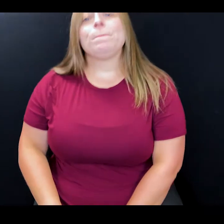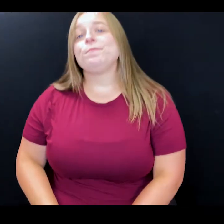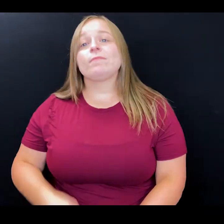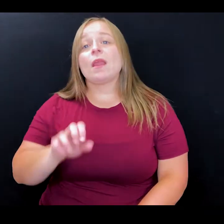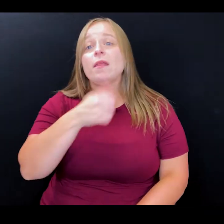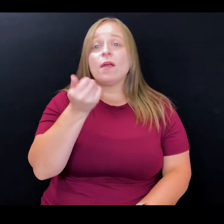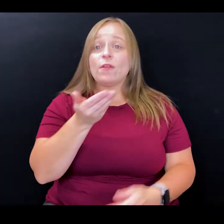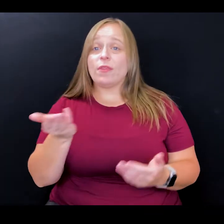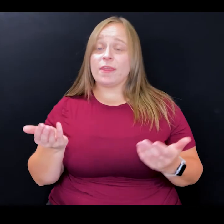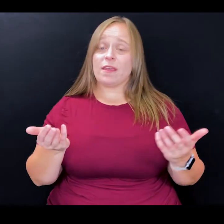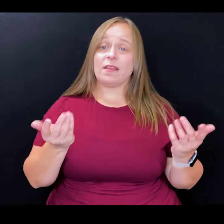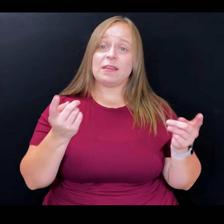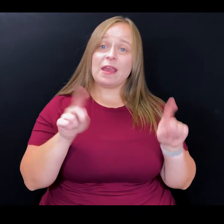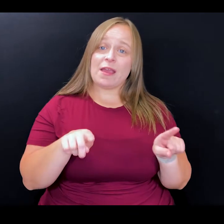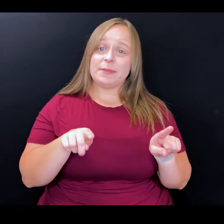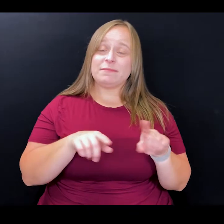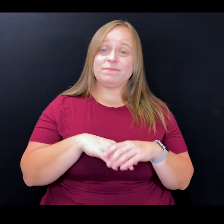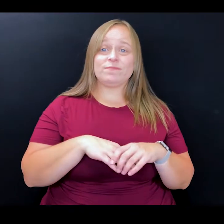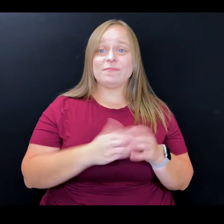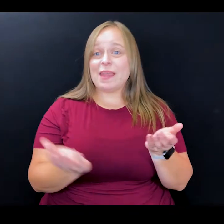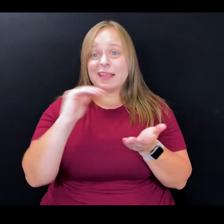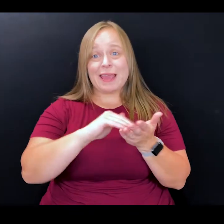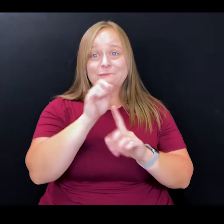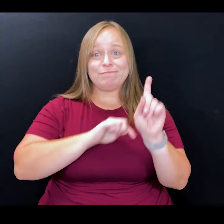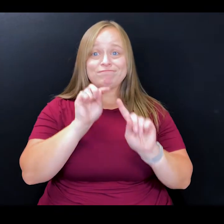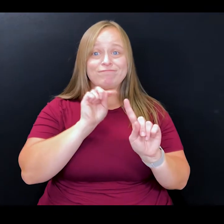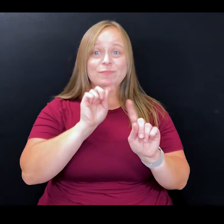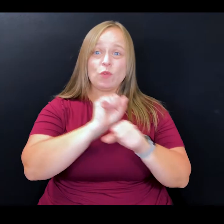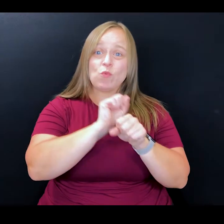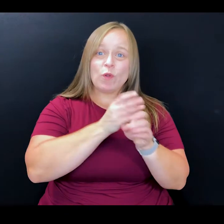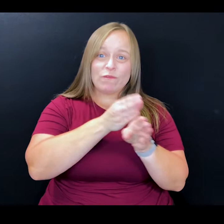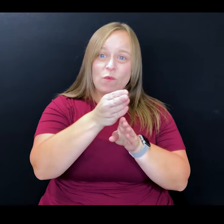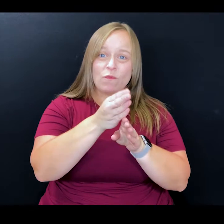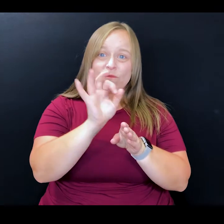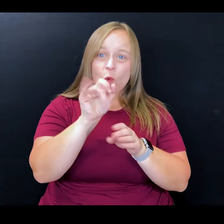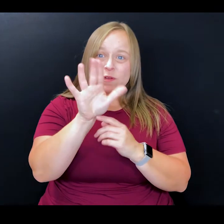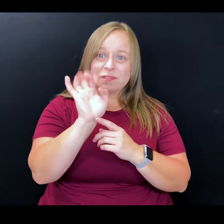Another thing that happened was, again, getting back to the workforce.